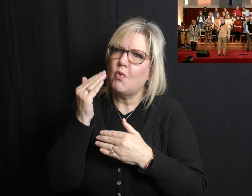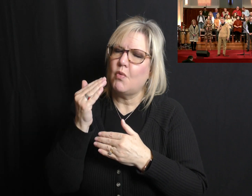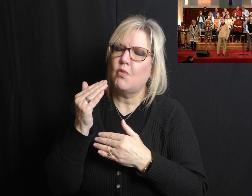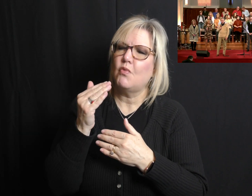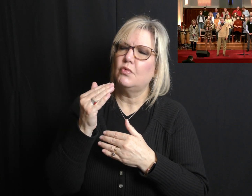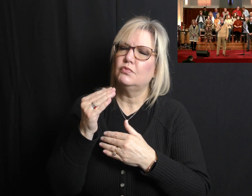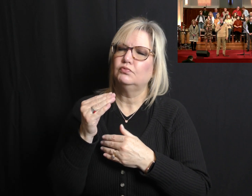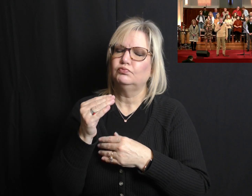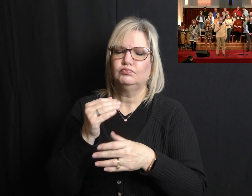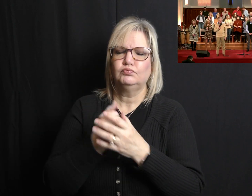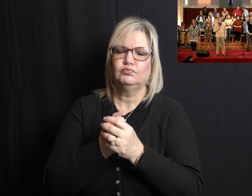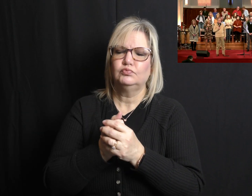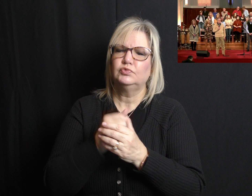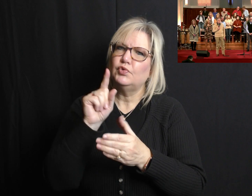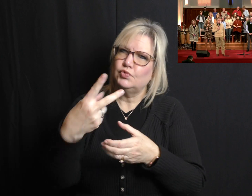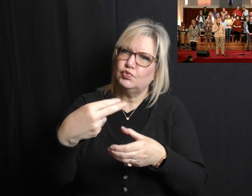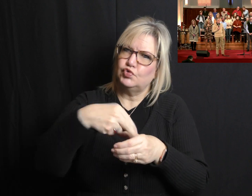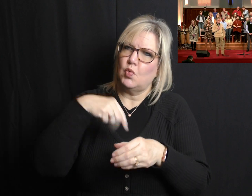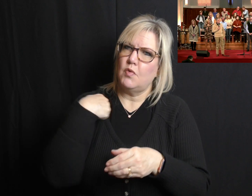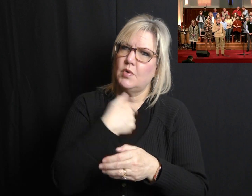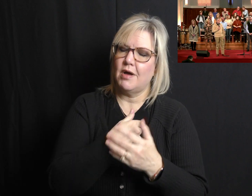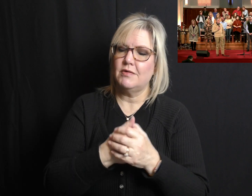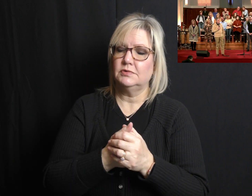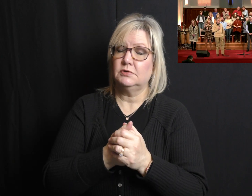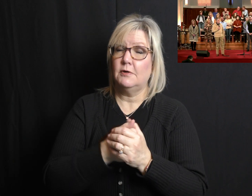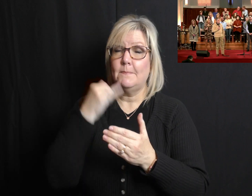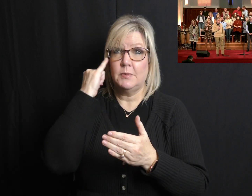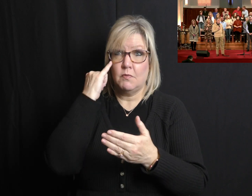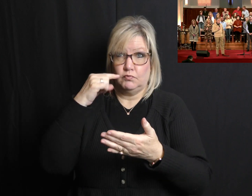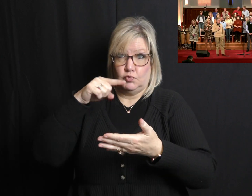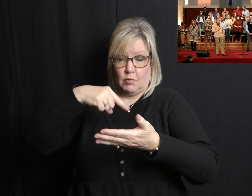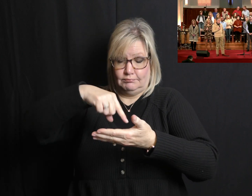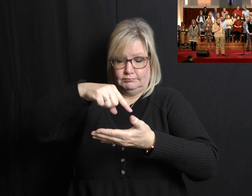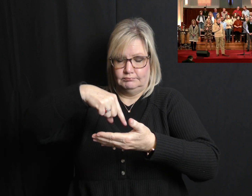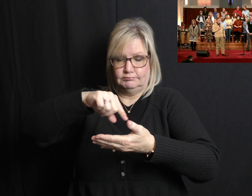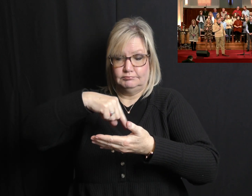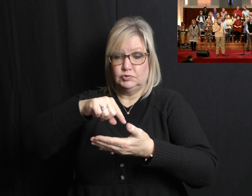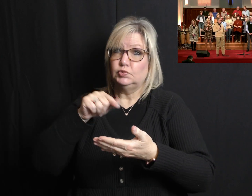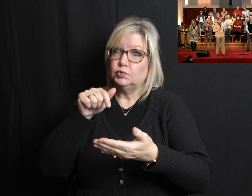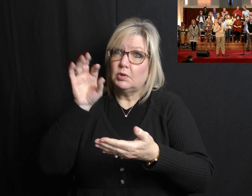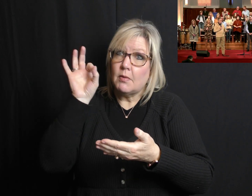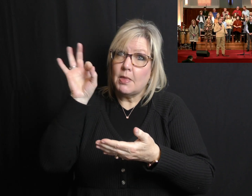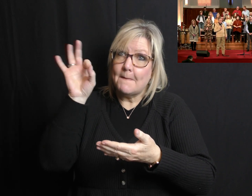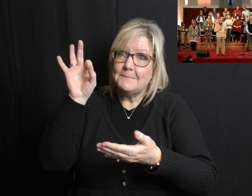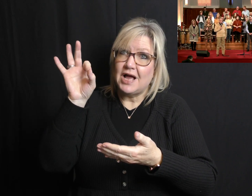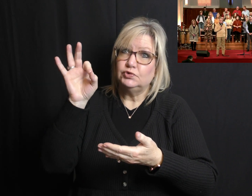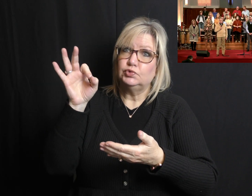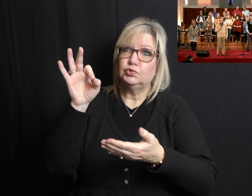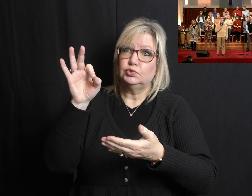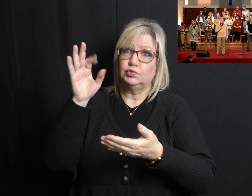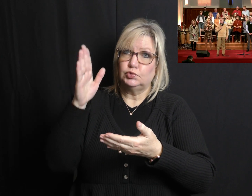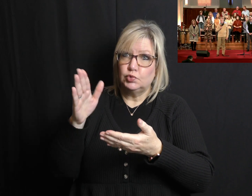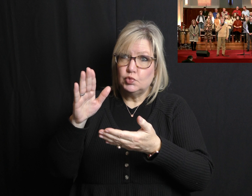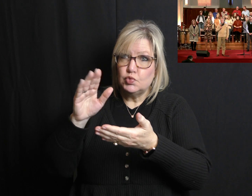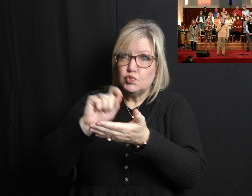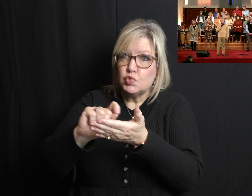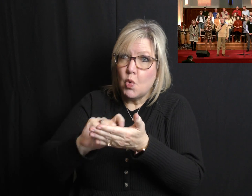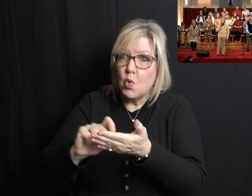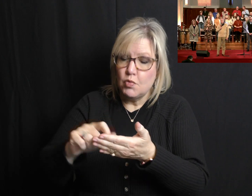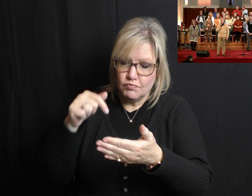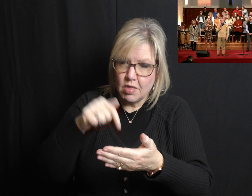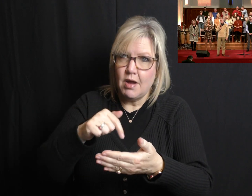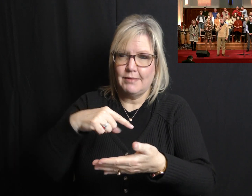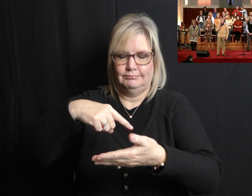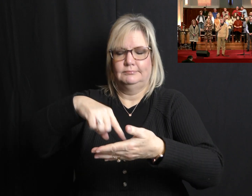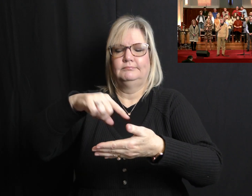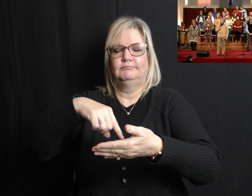the sermon notes for the pastor's message. You'll find opportunities for the week listed, what we will be doing. You'll